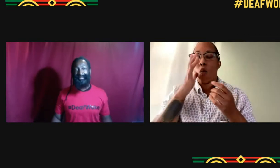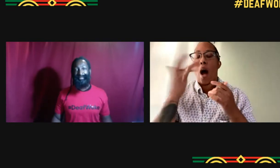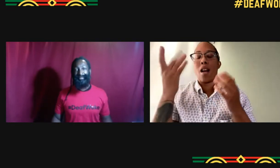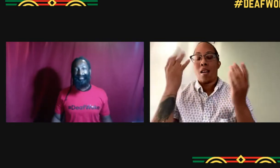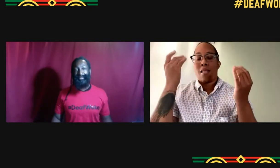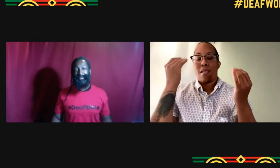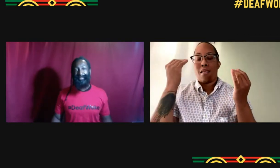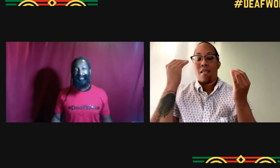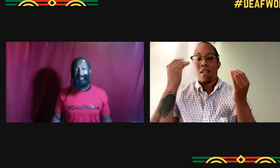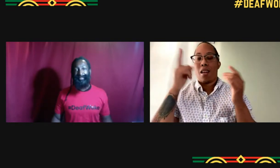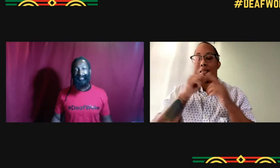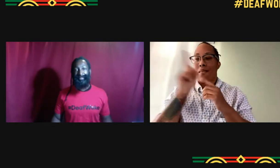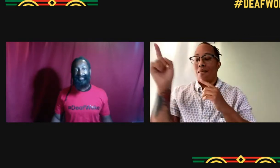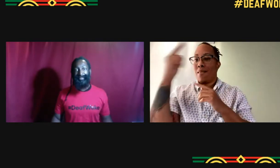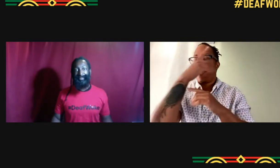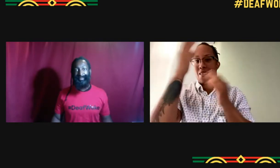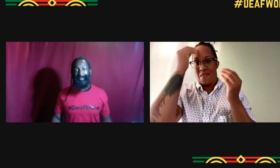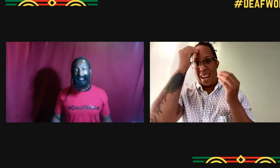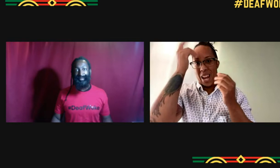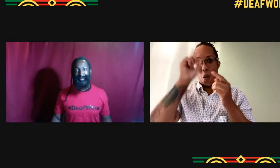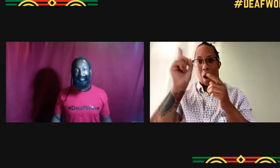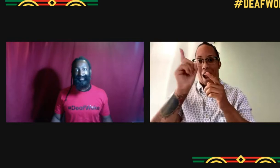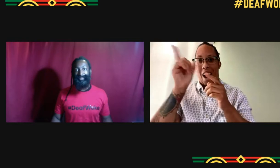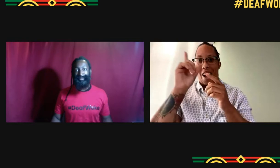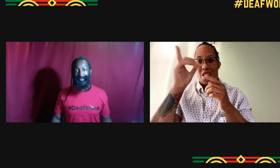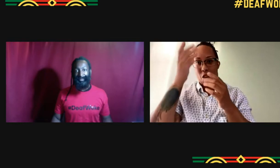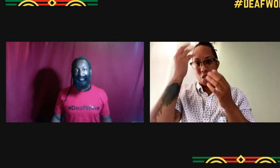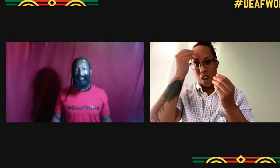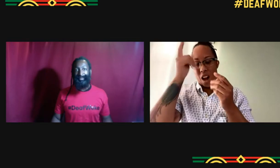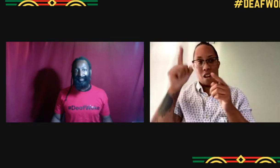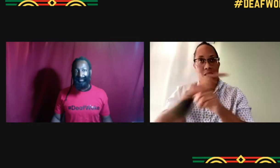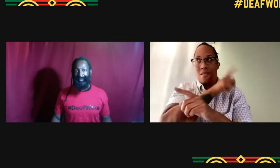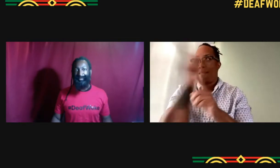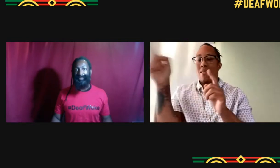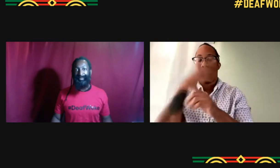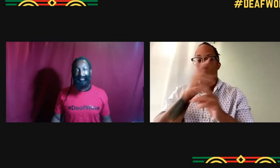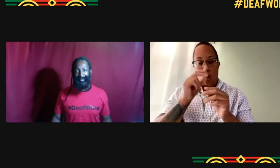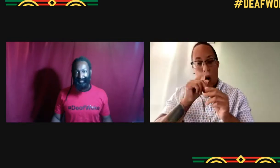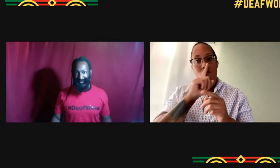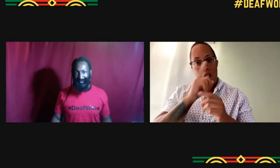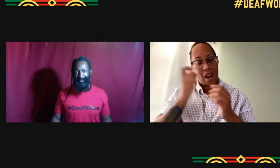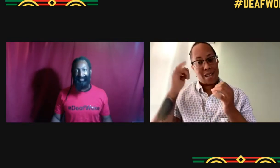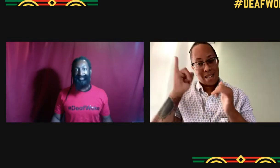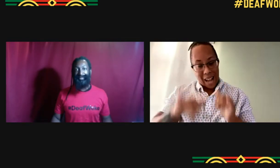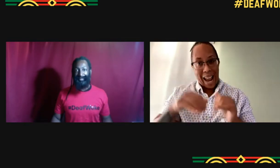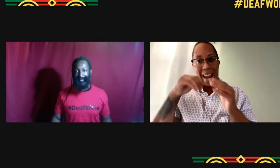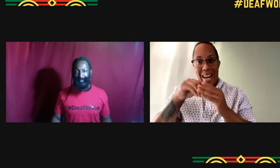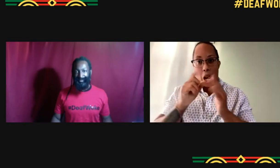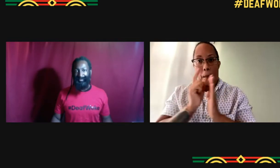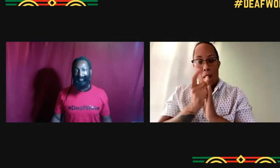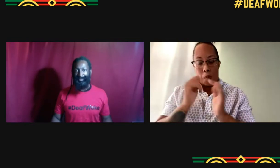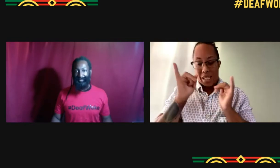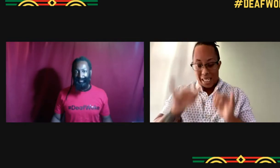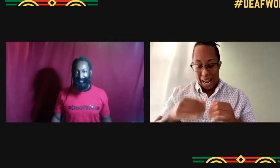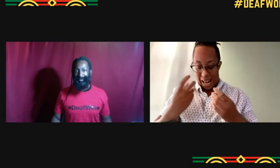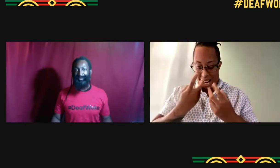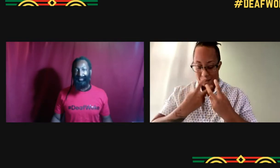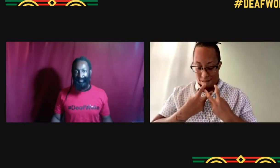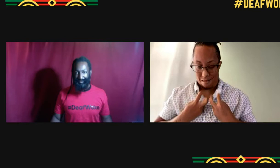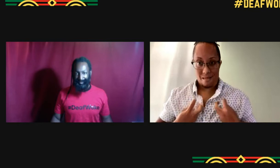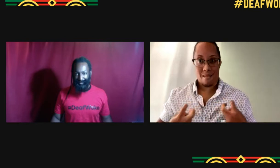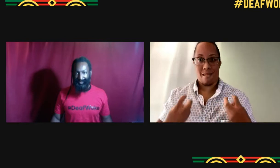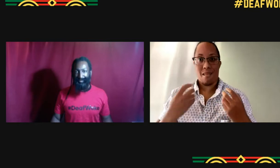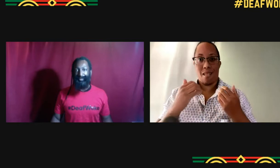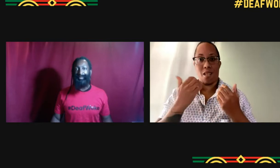know, sometimes when you're meditating, you find your mind is starting to wander and you're trying to follow your thoughts. And it's like,